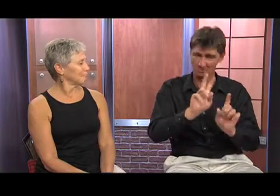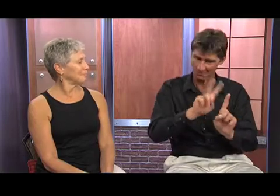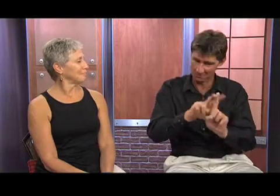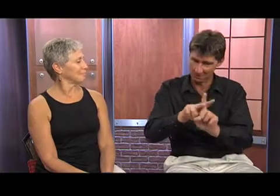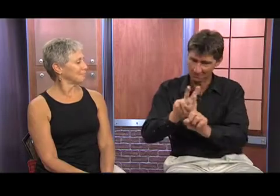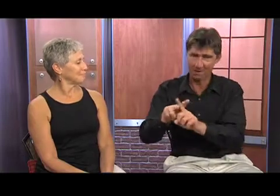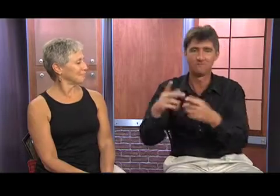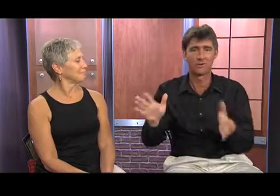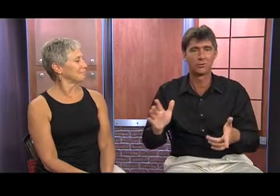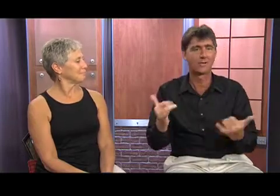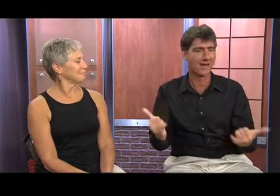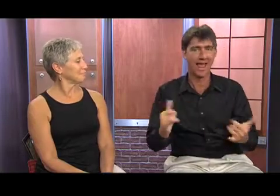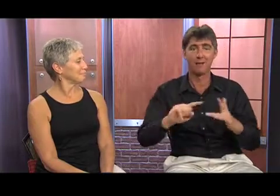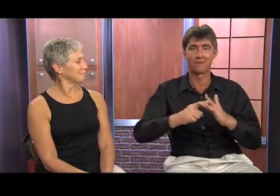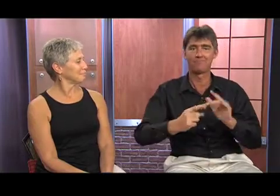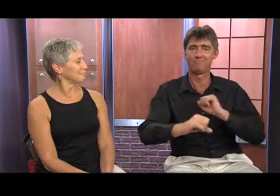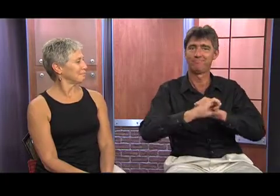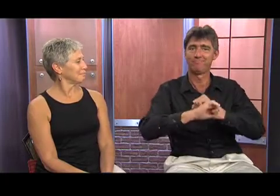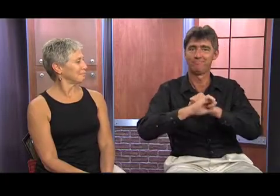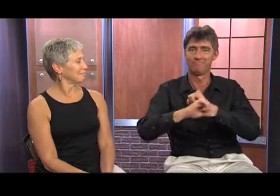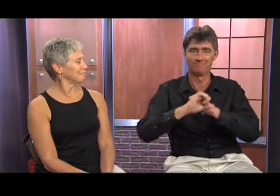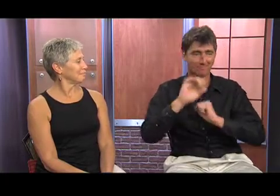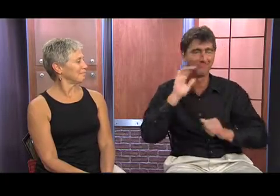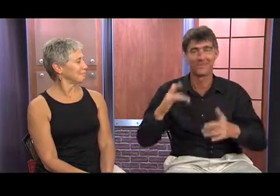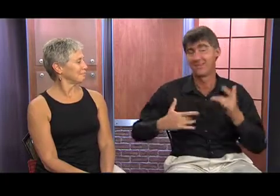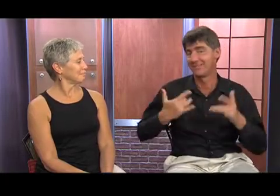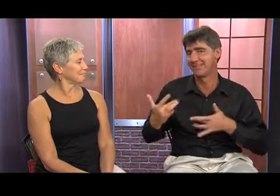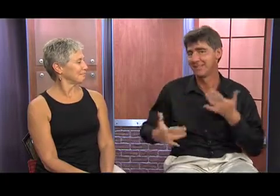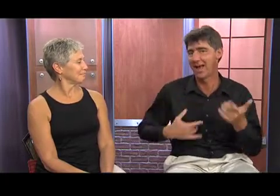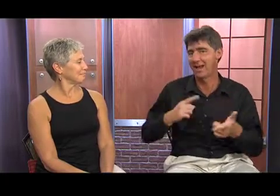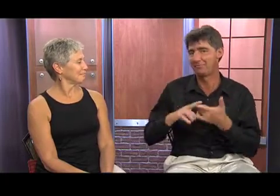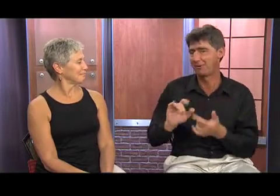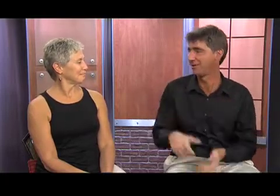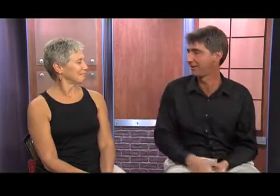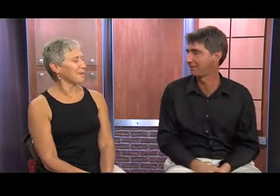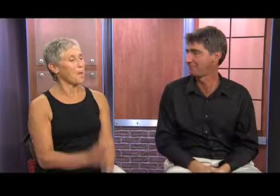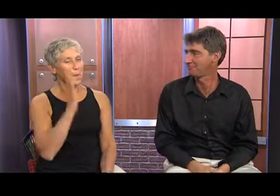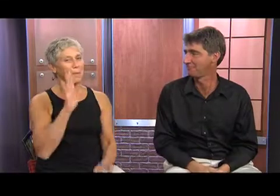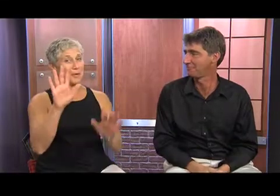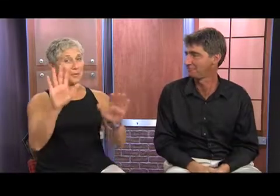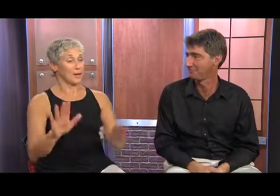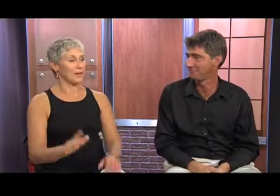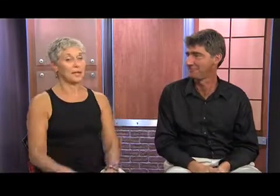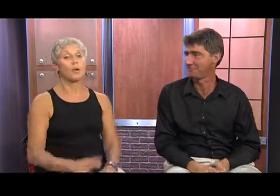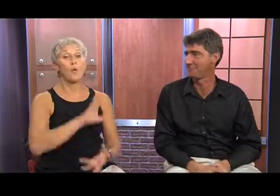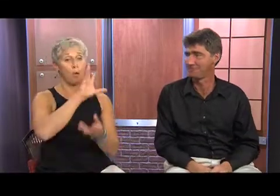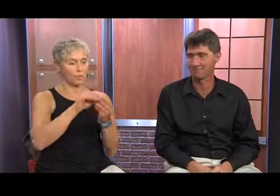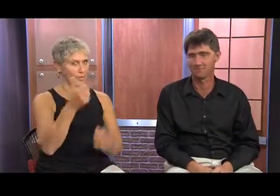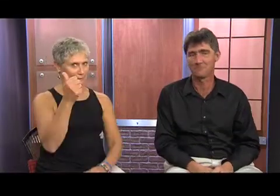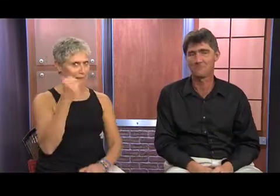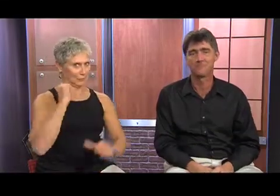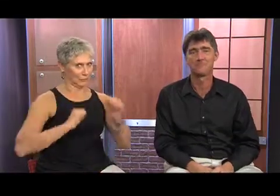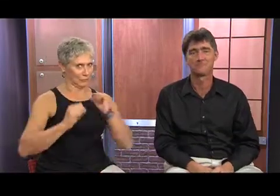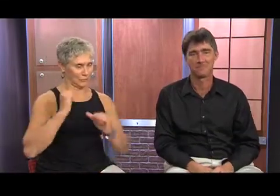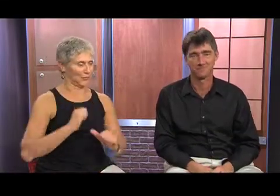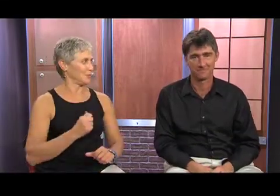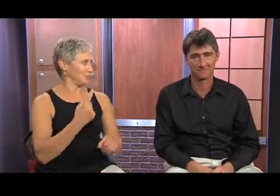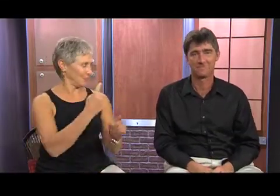shows. So it's very exciting. It's going to be great, actually. And yes, it is 10 shows, and I'm really thrilled about the